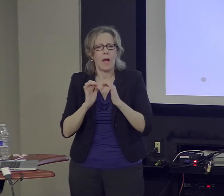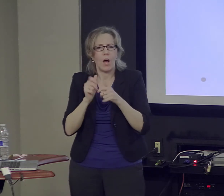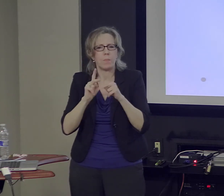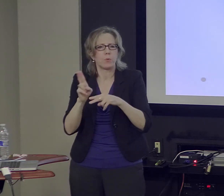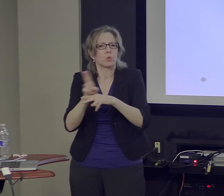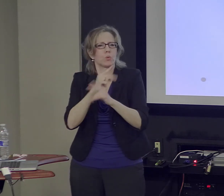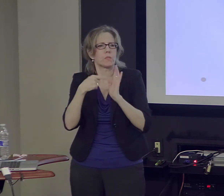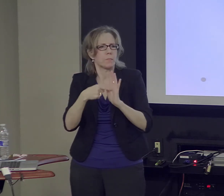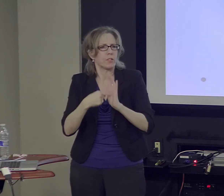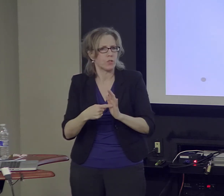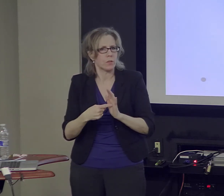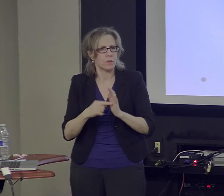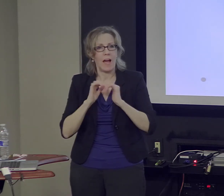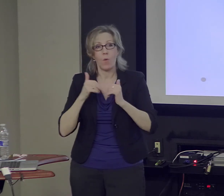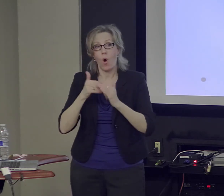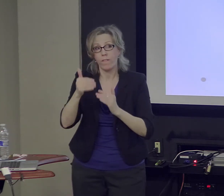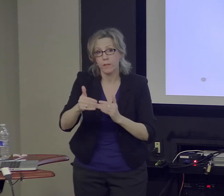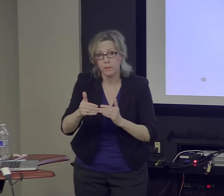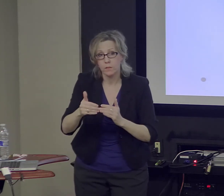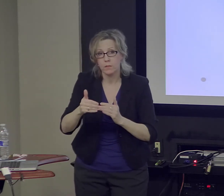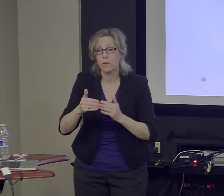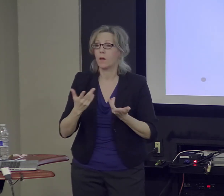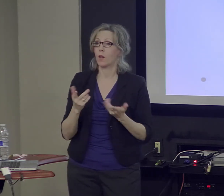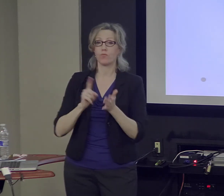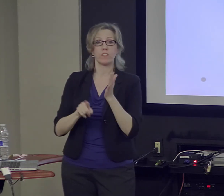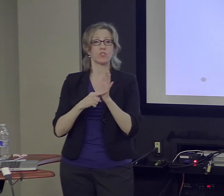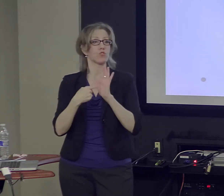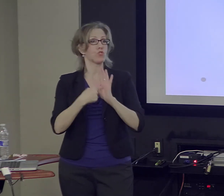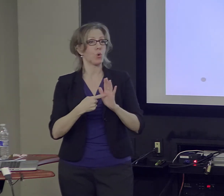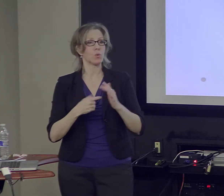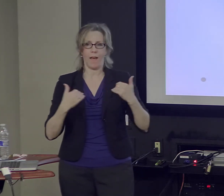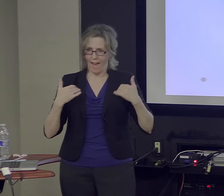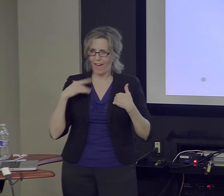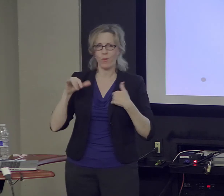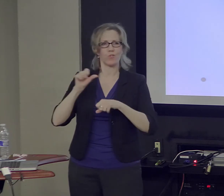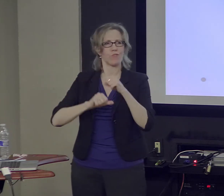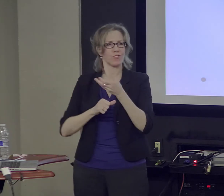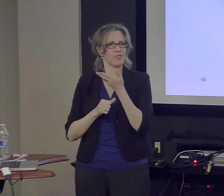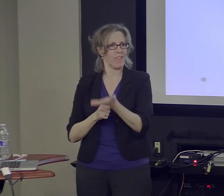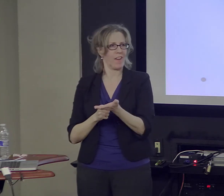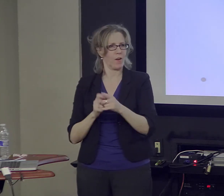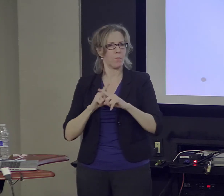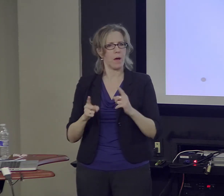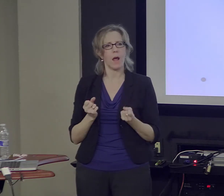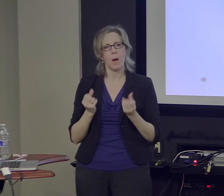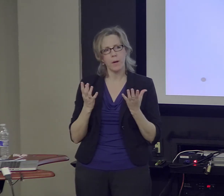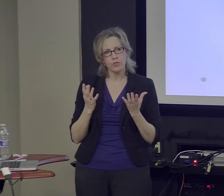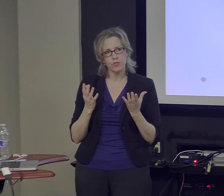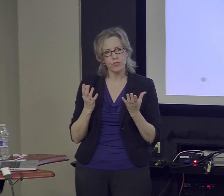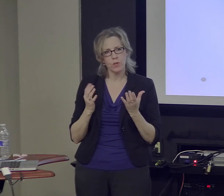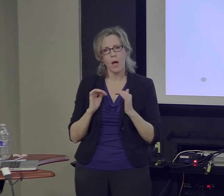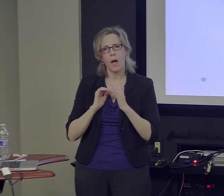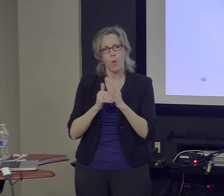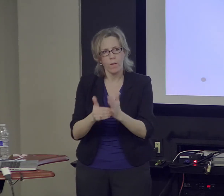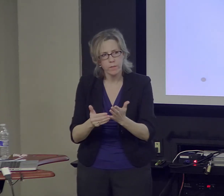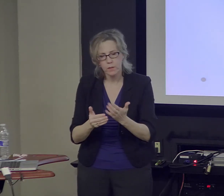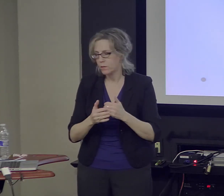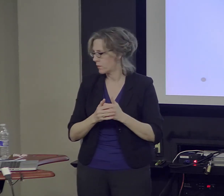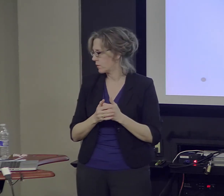international sign. And then also, how often are people using depiction? How much compared to lexical